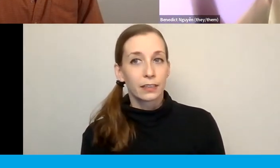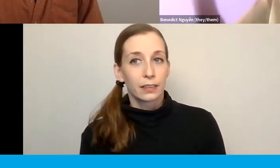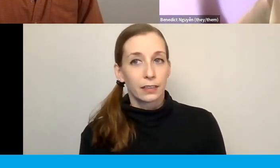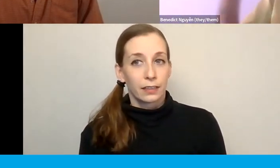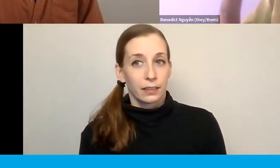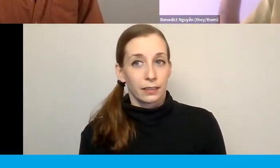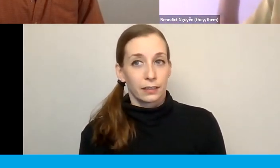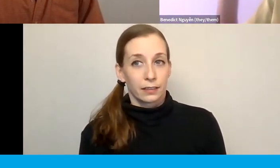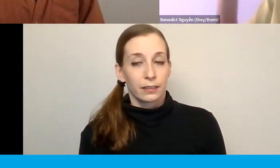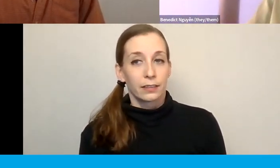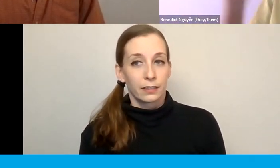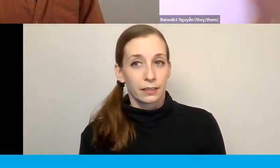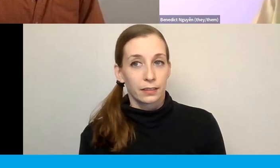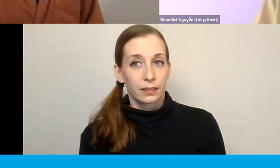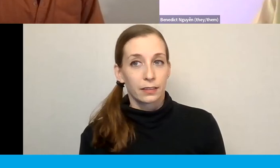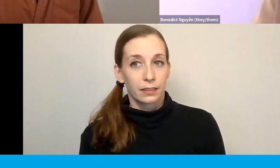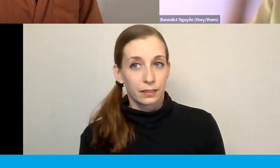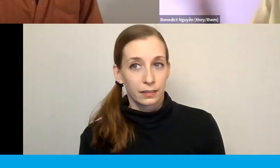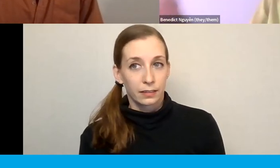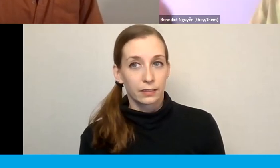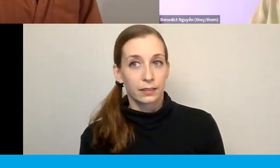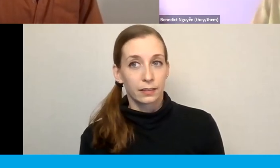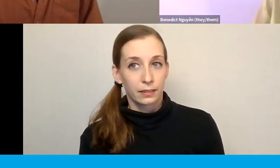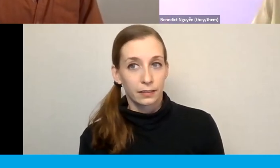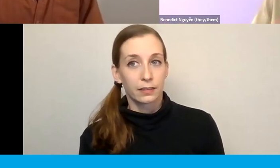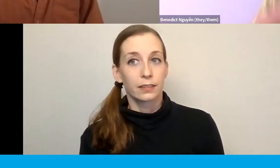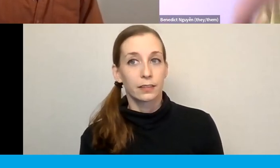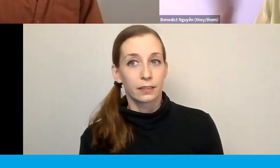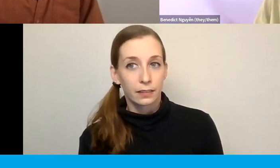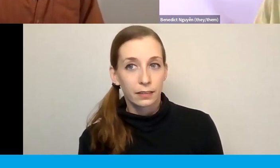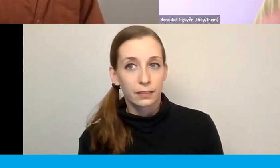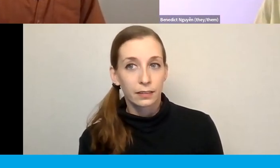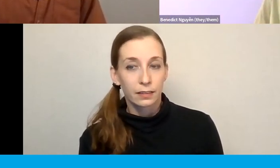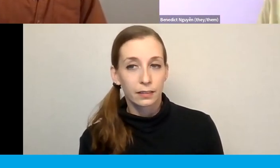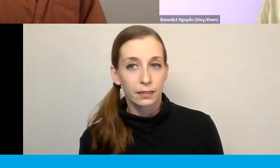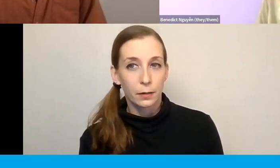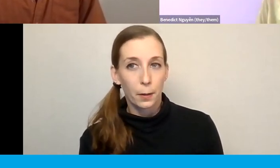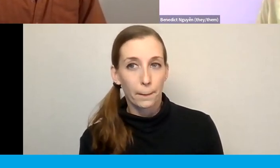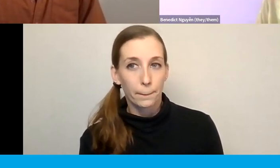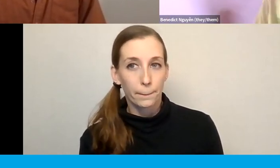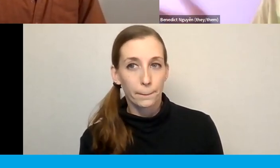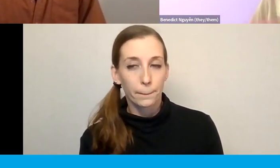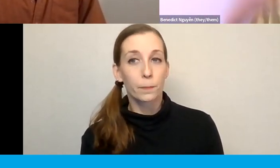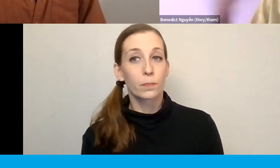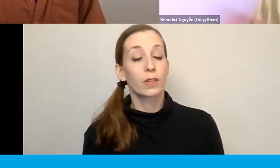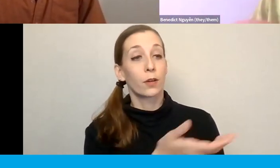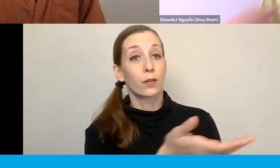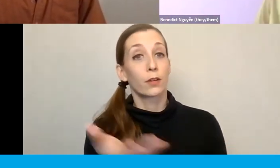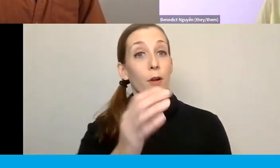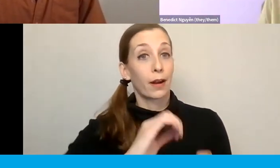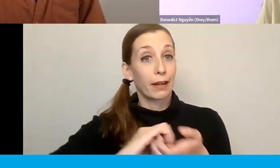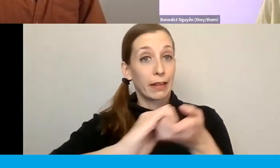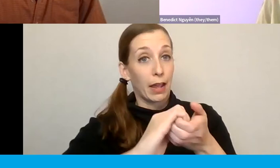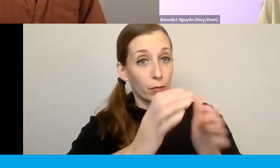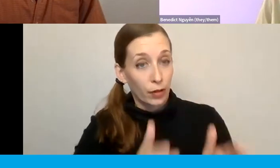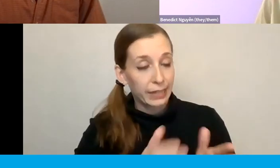that space between your collaborators and yourself, what did that bring you as you were